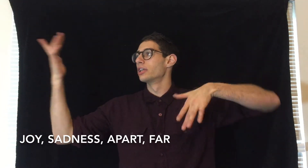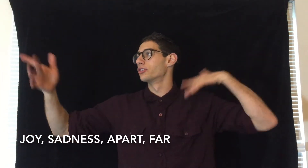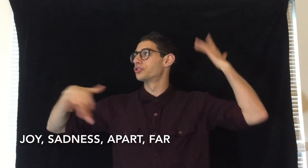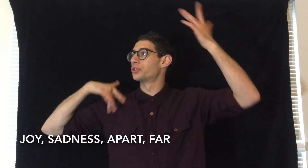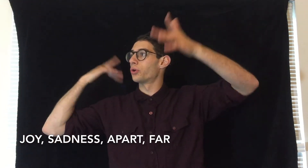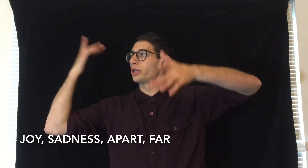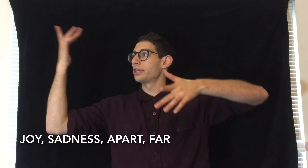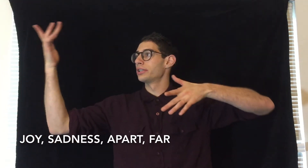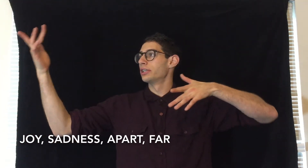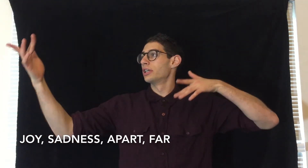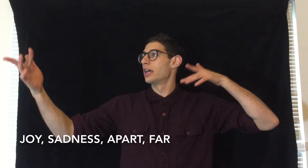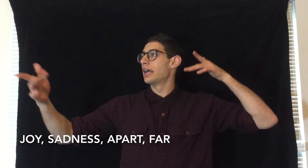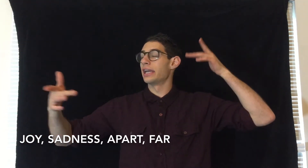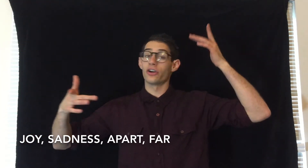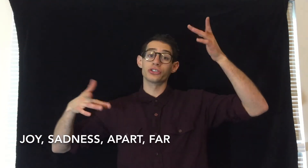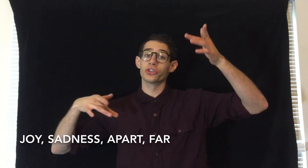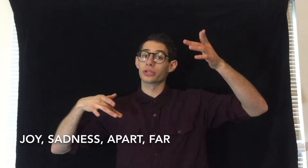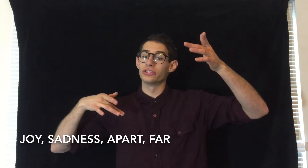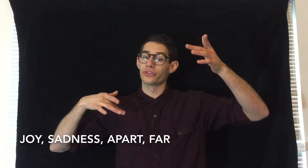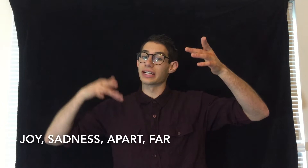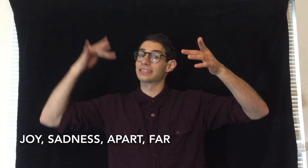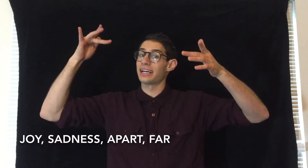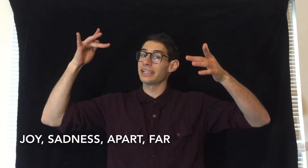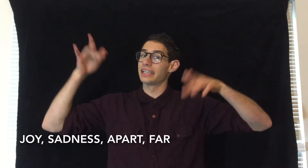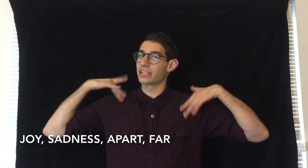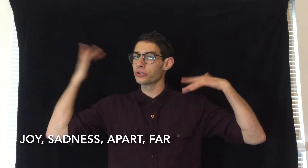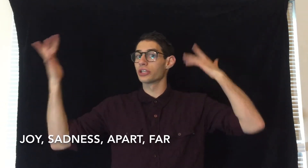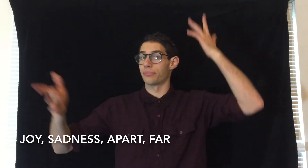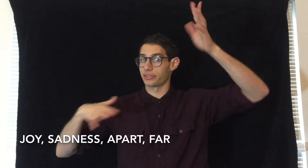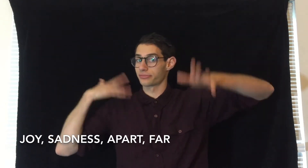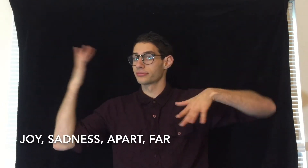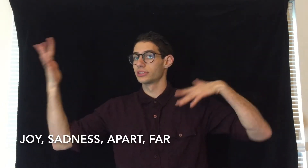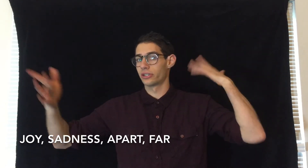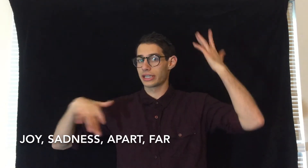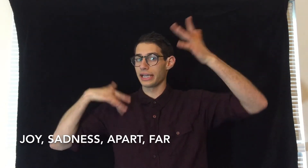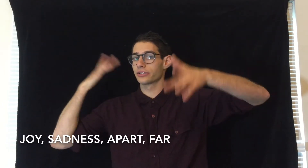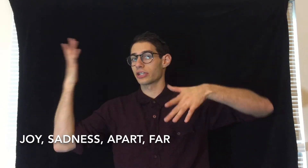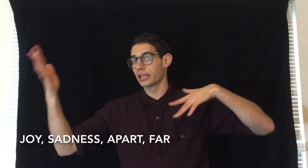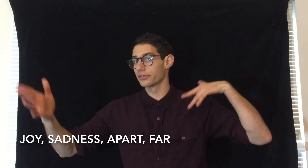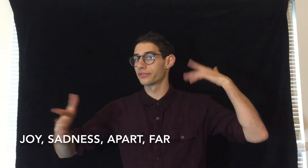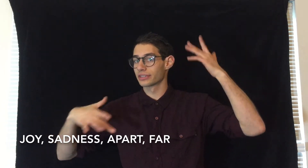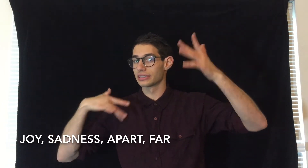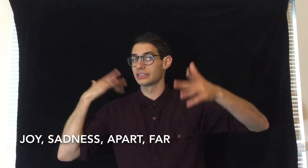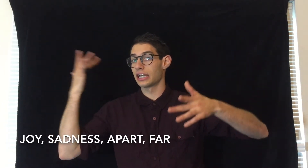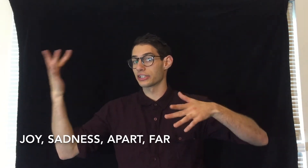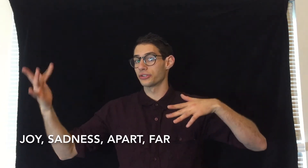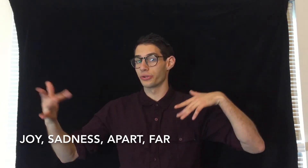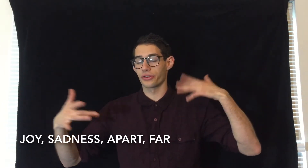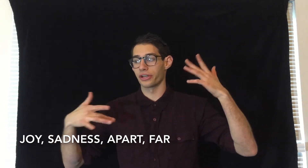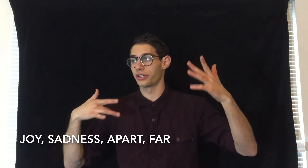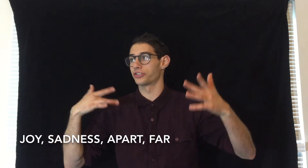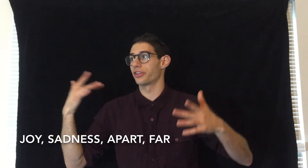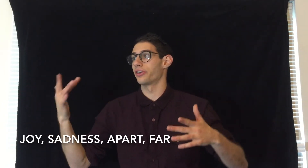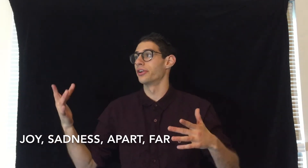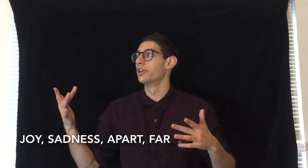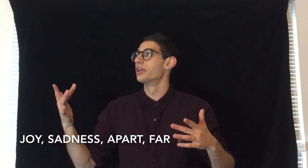There's joy, and also considering its height, it goes up, okay? So kind of got you with your English there.